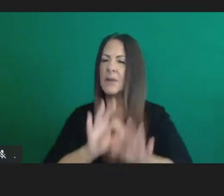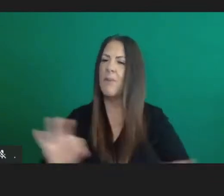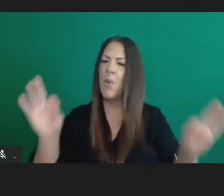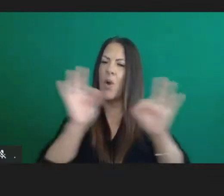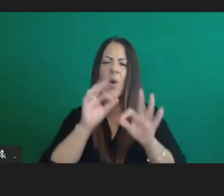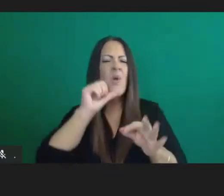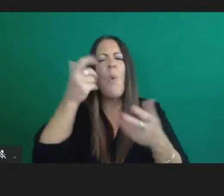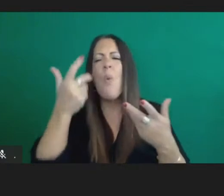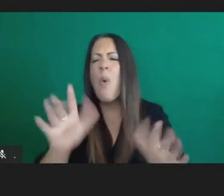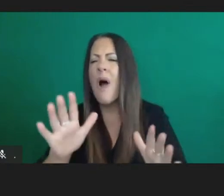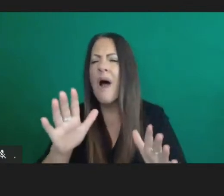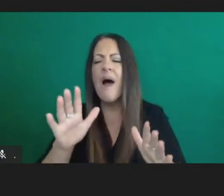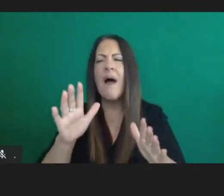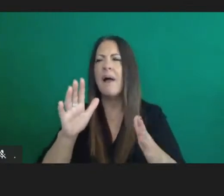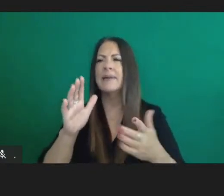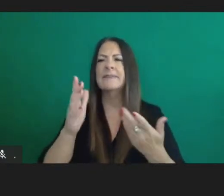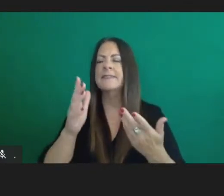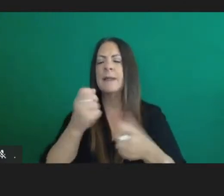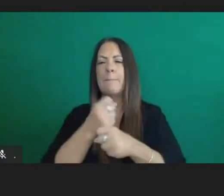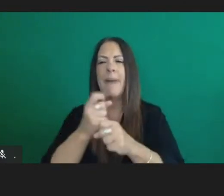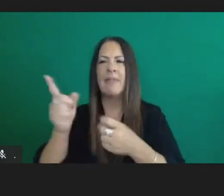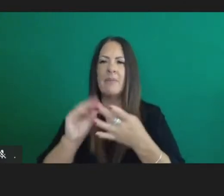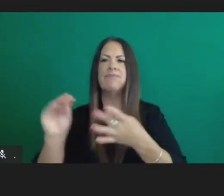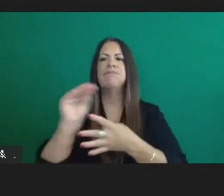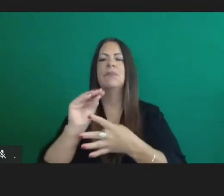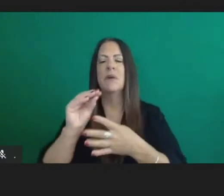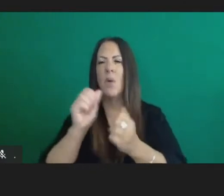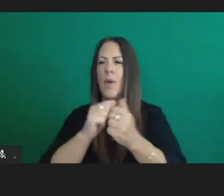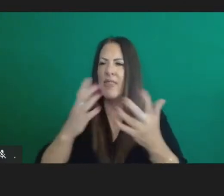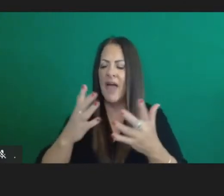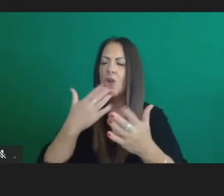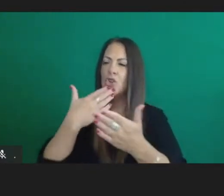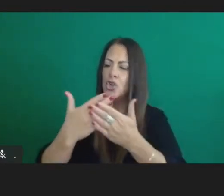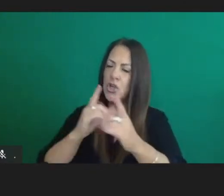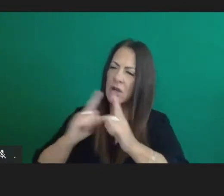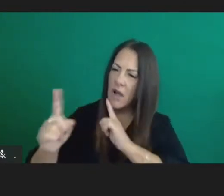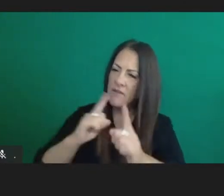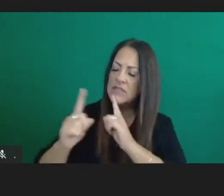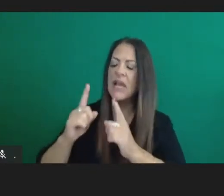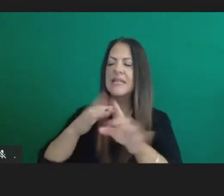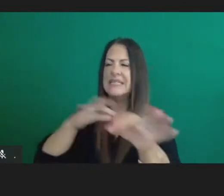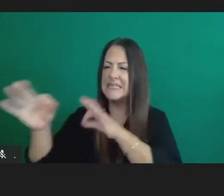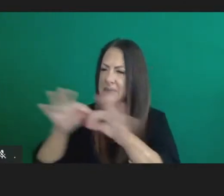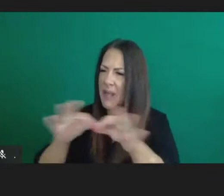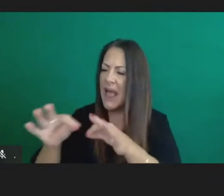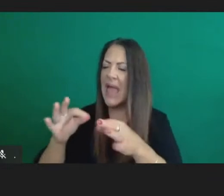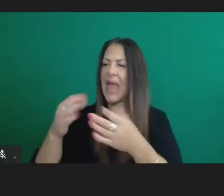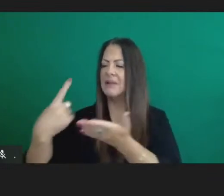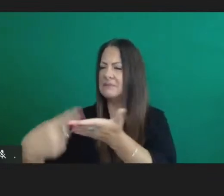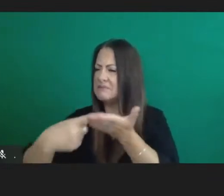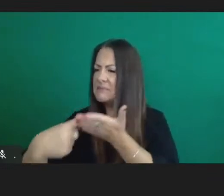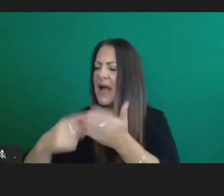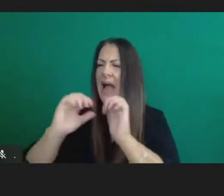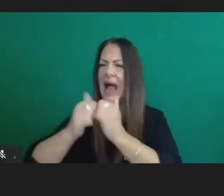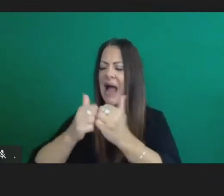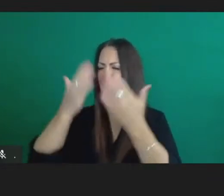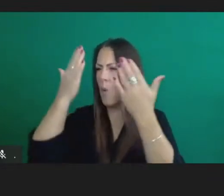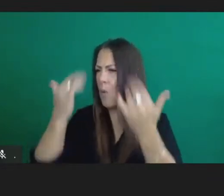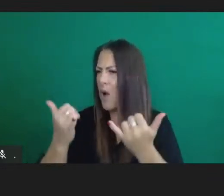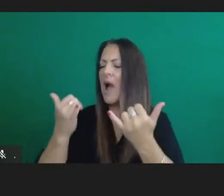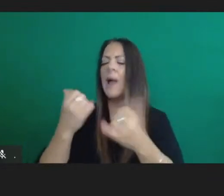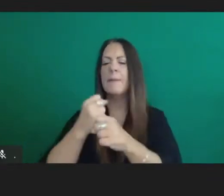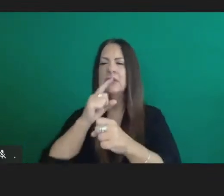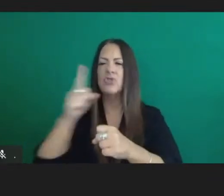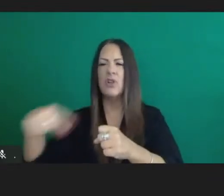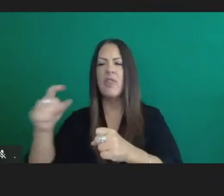do it without a significant degree of conversation and understanding, so that as we move forward, we do all